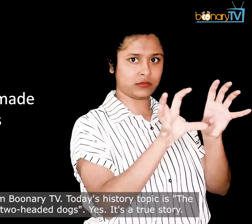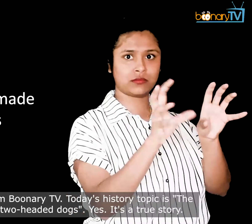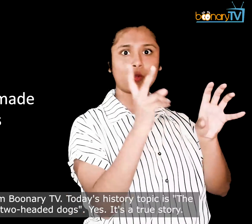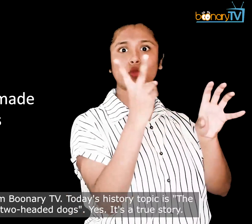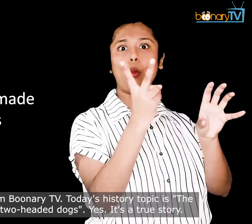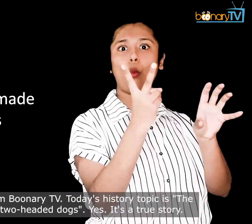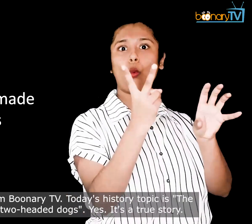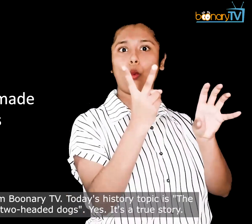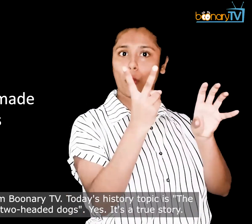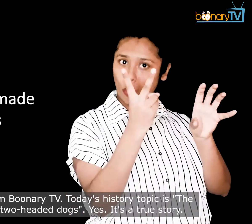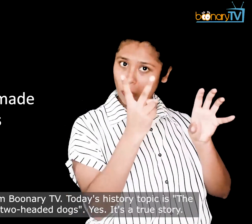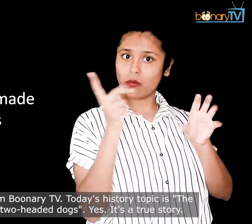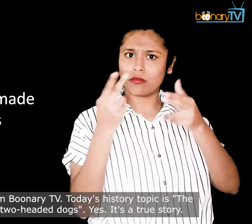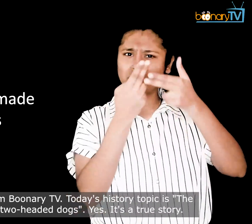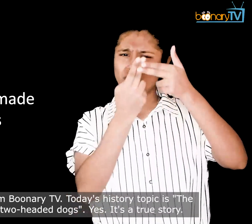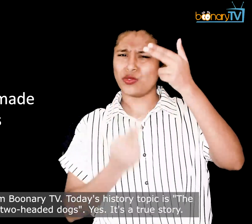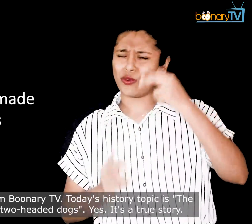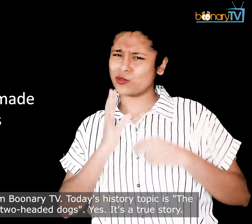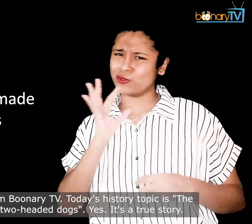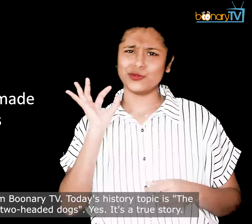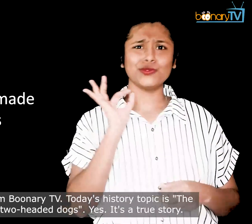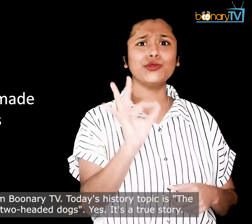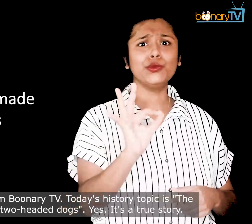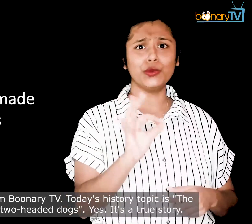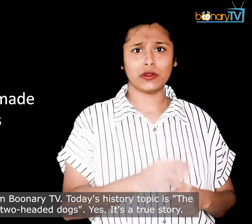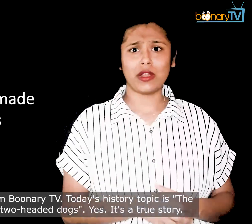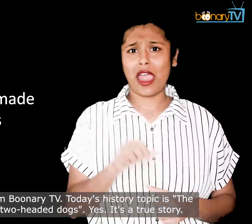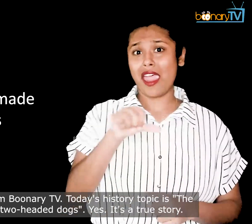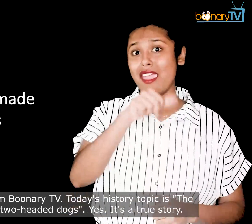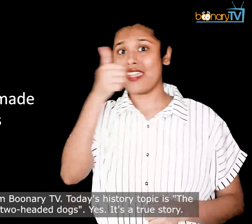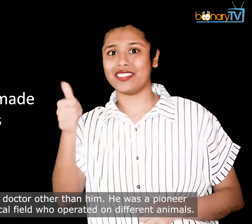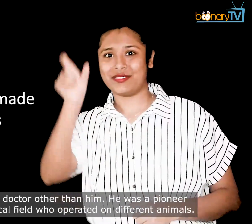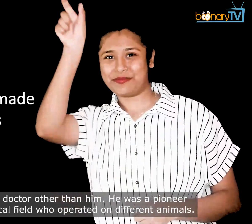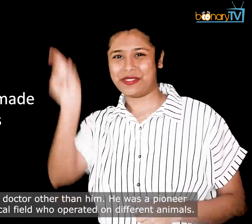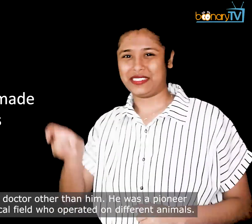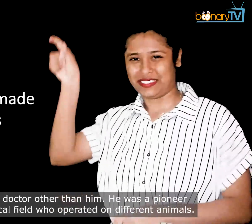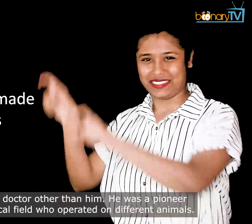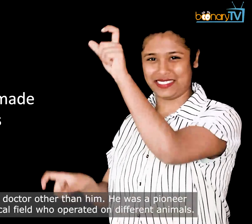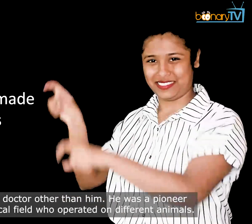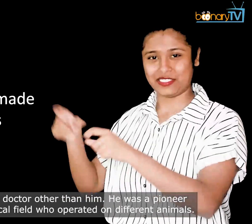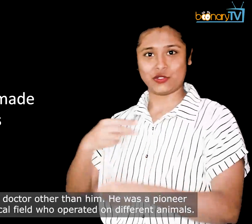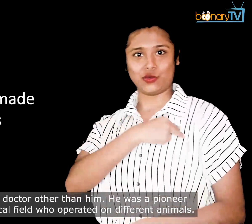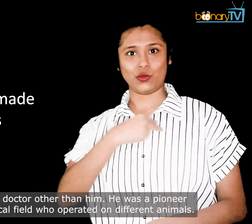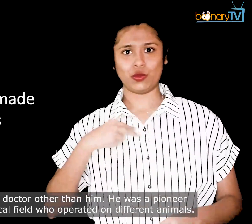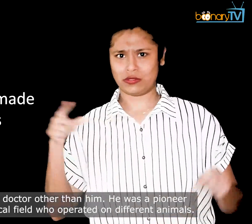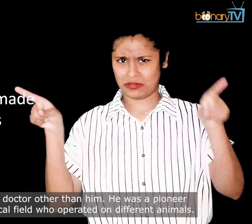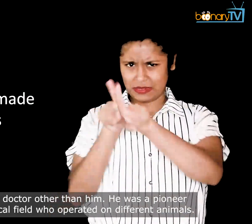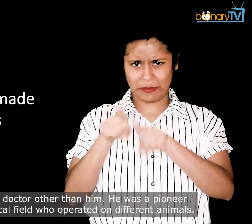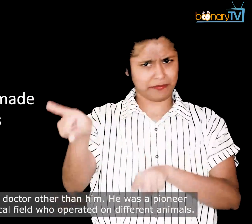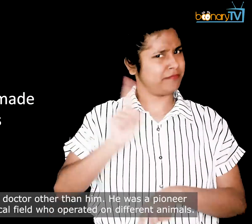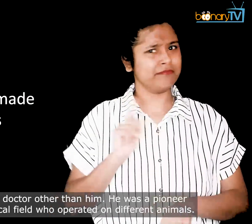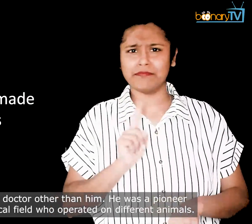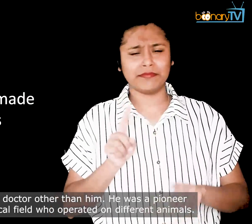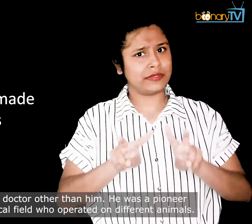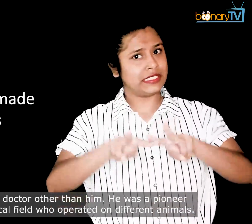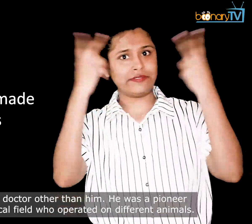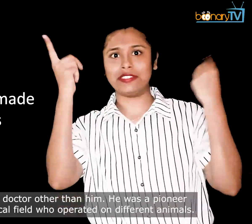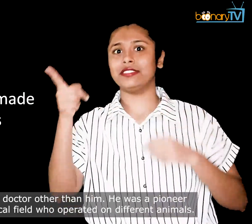Yes, it's a true story. There was no such doctor other than him. He was a pioneer